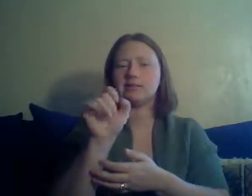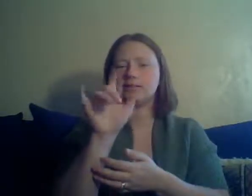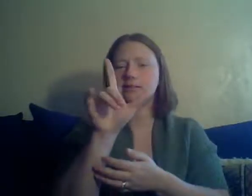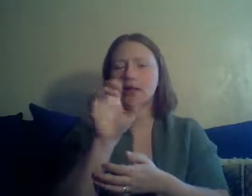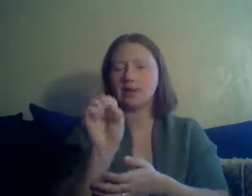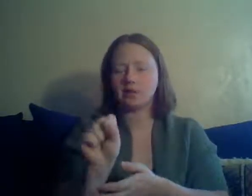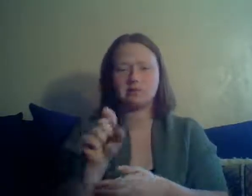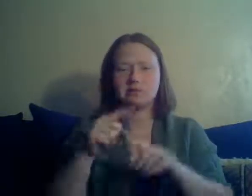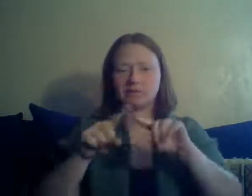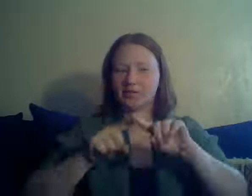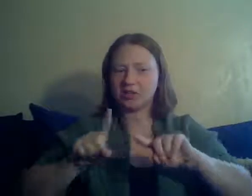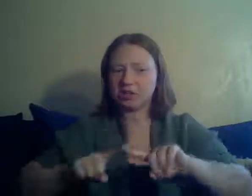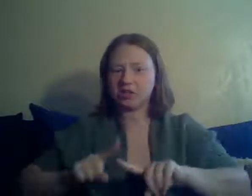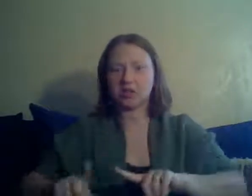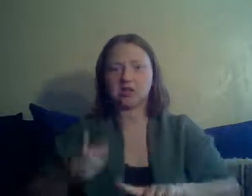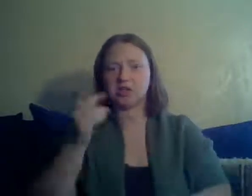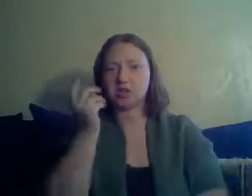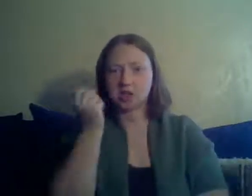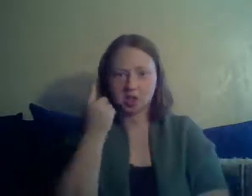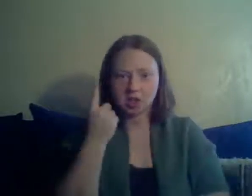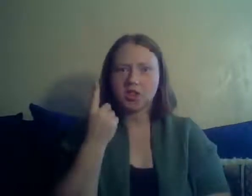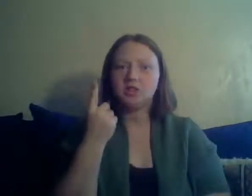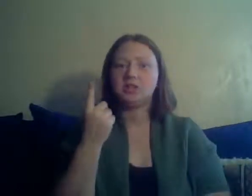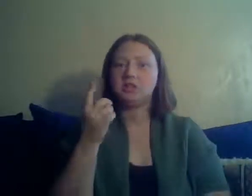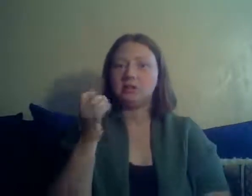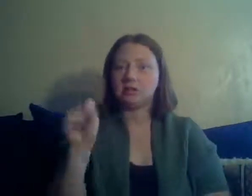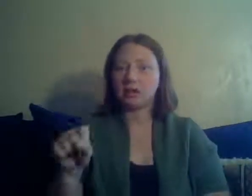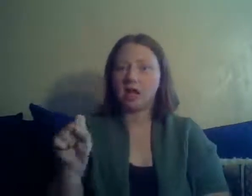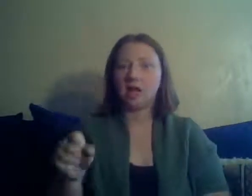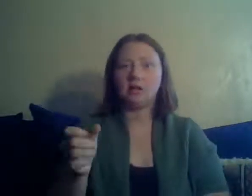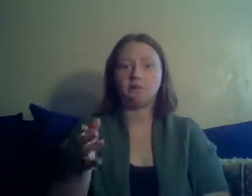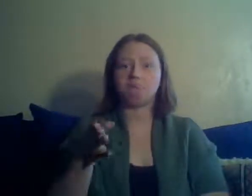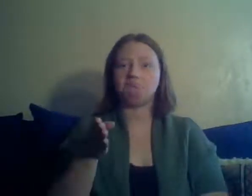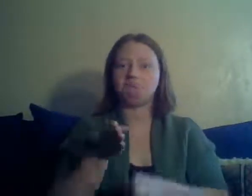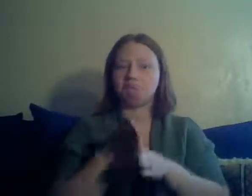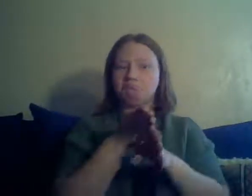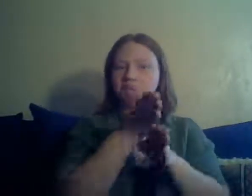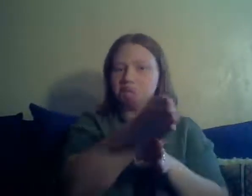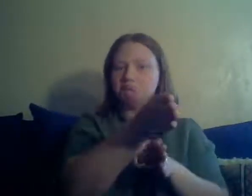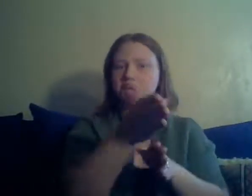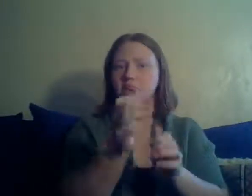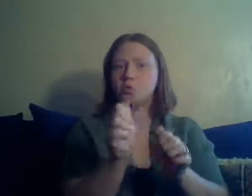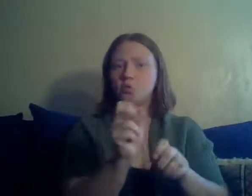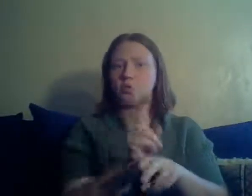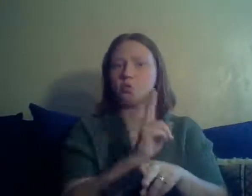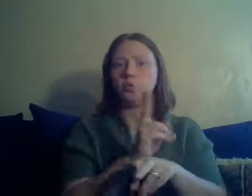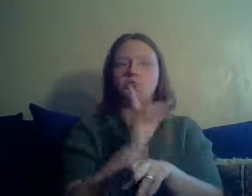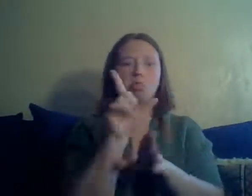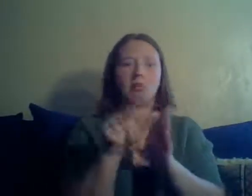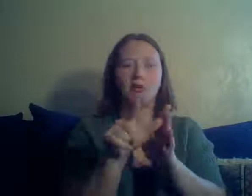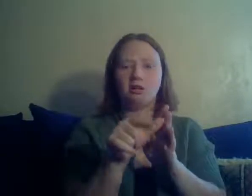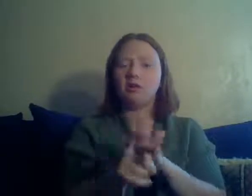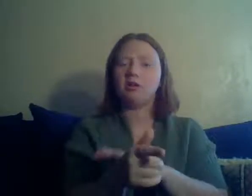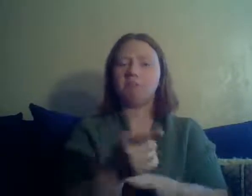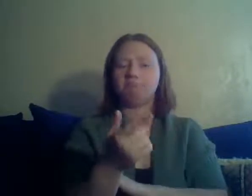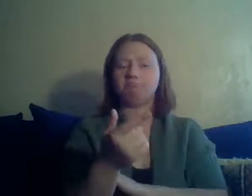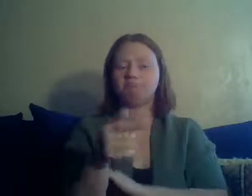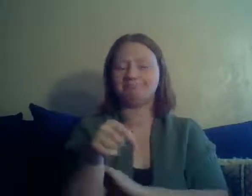who were thinking about becoming academics. And like I said, these are just 2 examples of how you can create